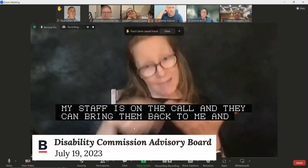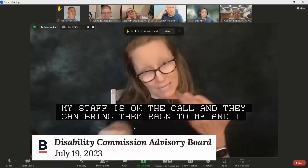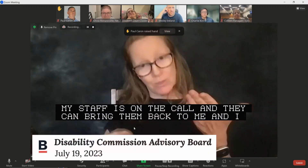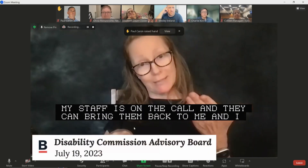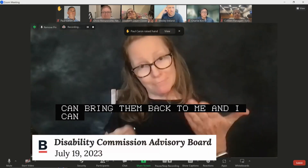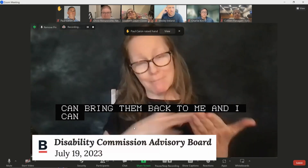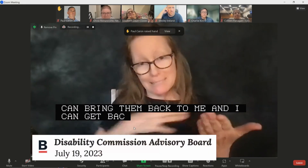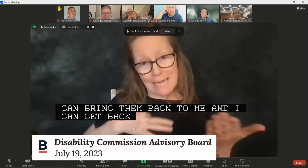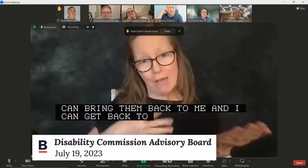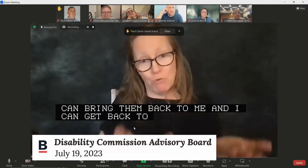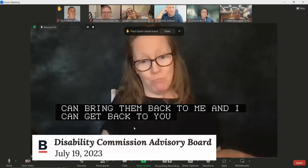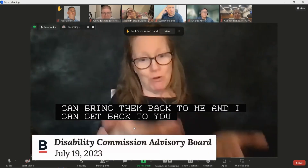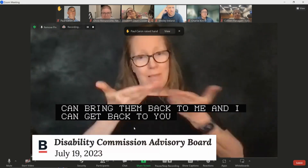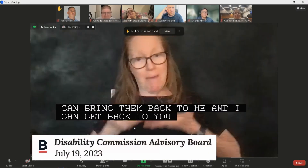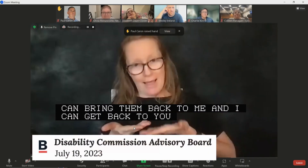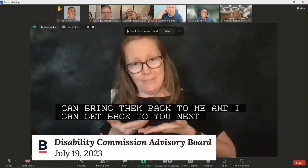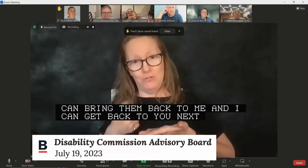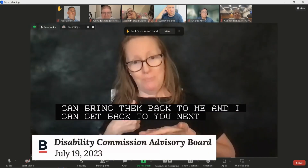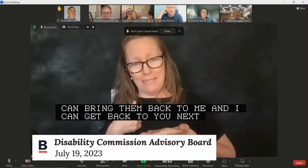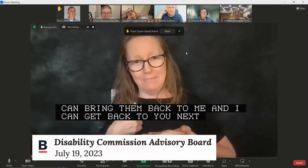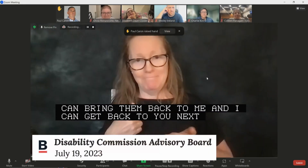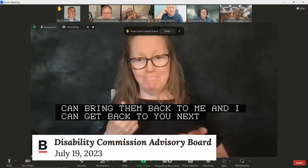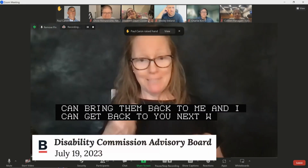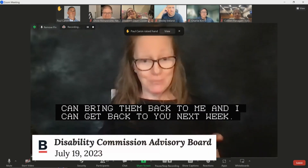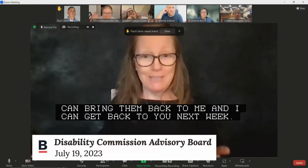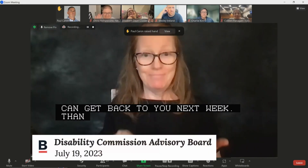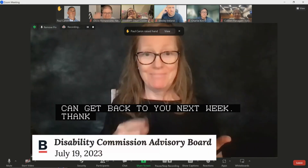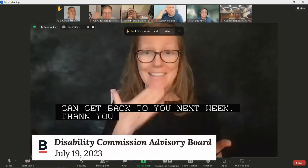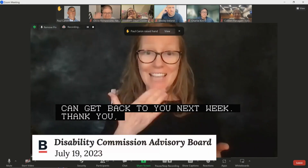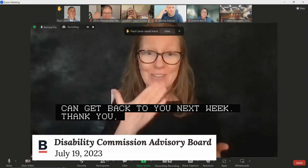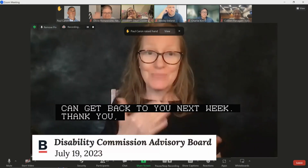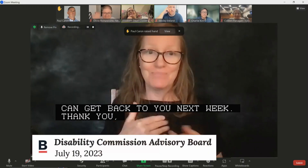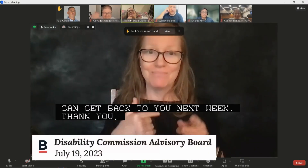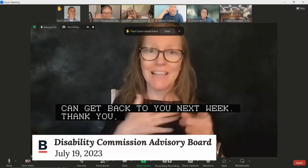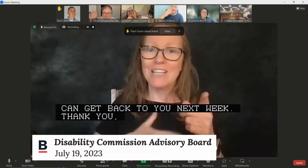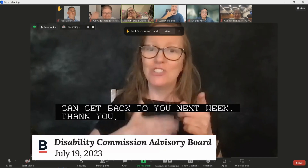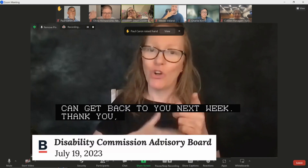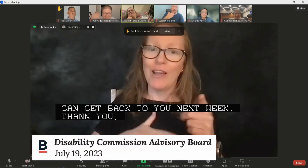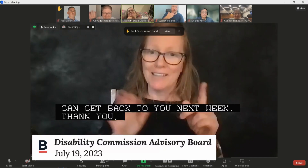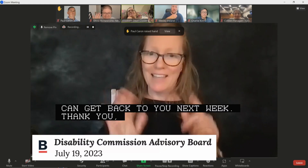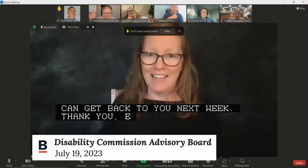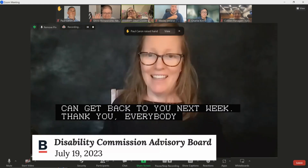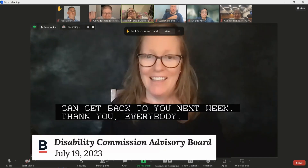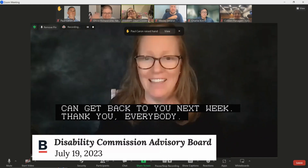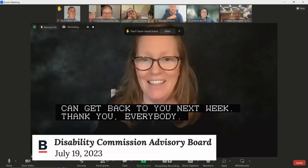So thank you, everybody. Enjoy. Thank you.